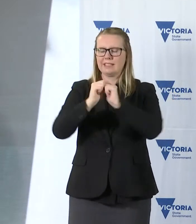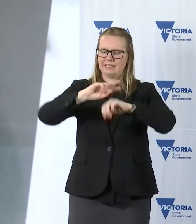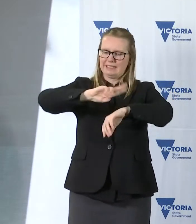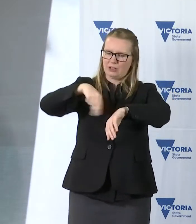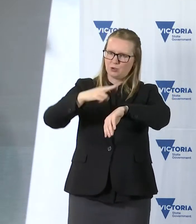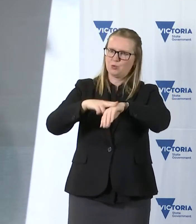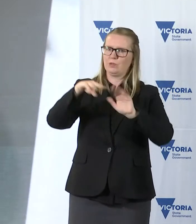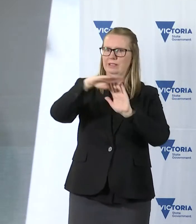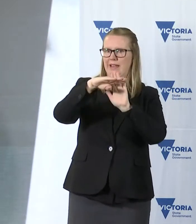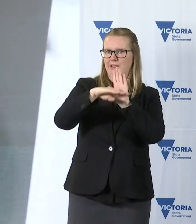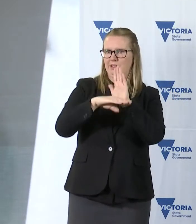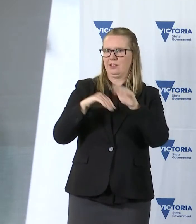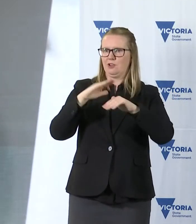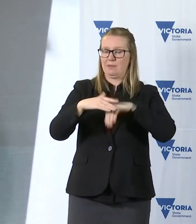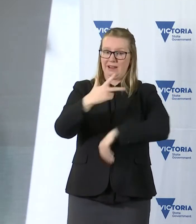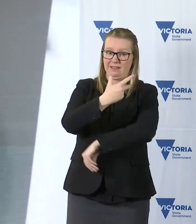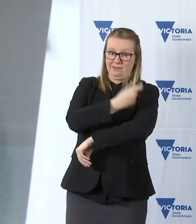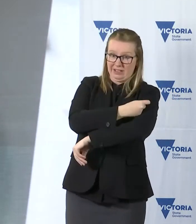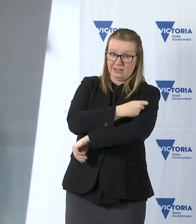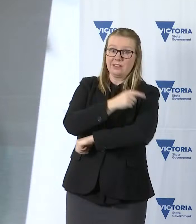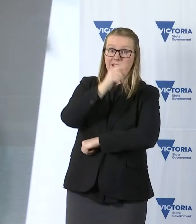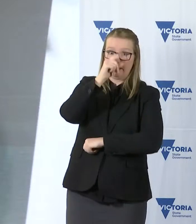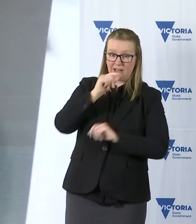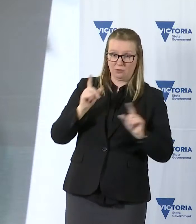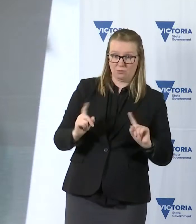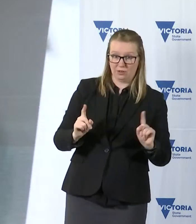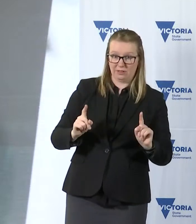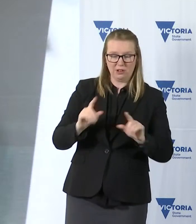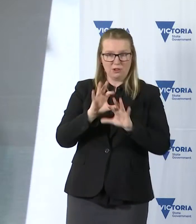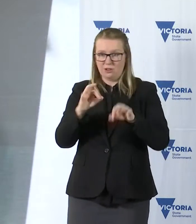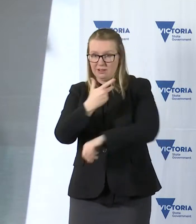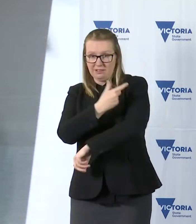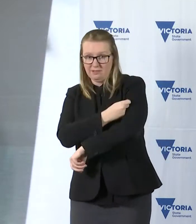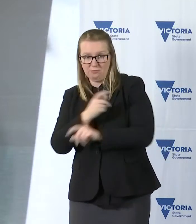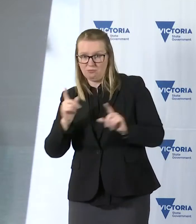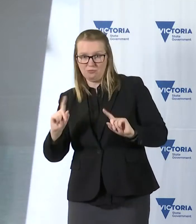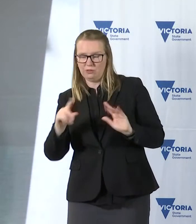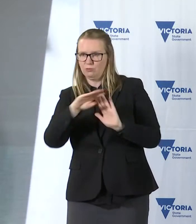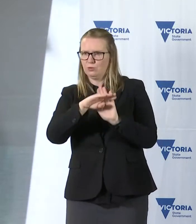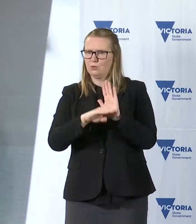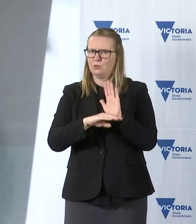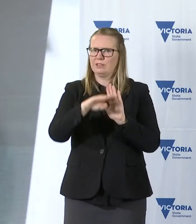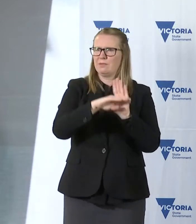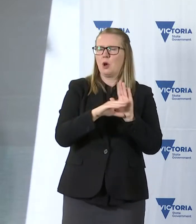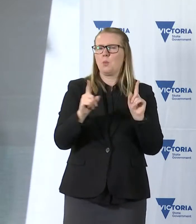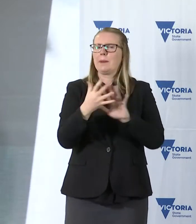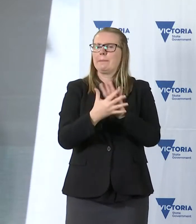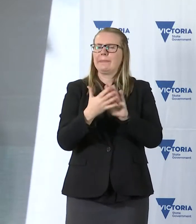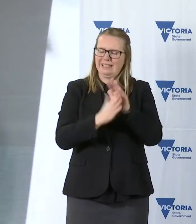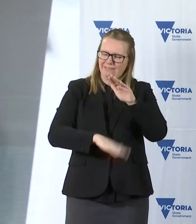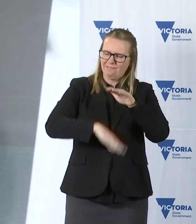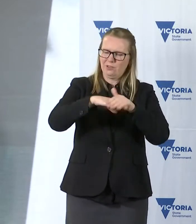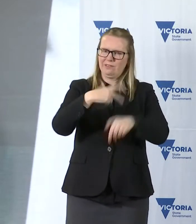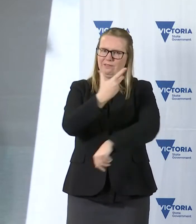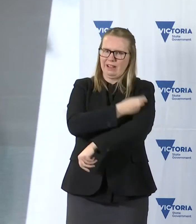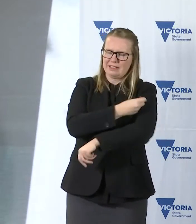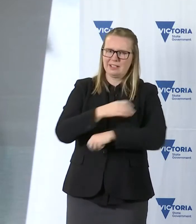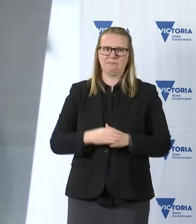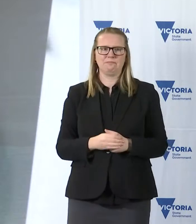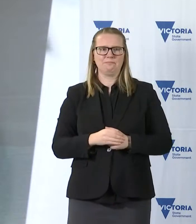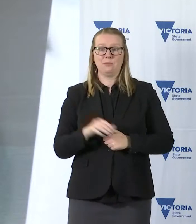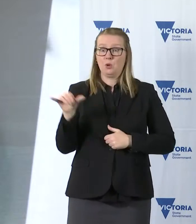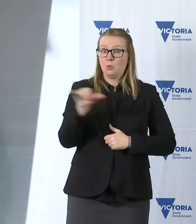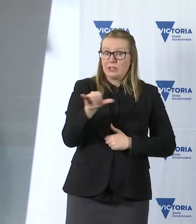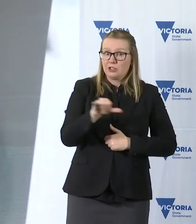national standard setting in that regard, including how you validate it, what is regarded as fully vaccinated, which vaccines it might